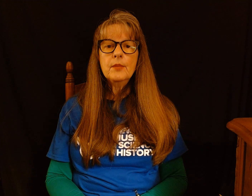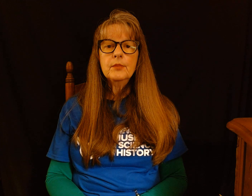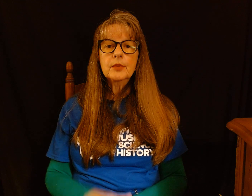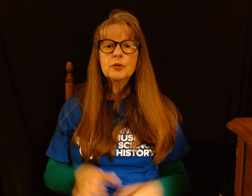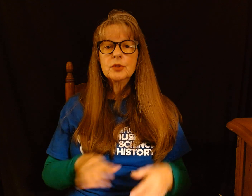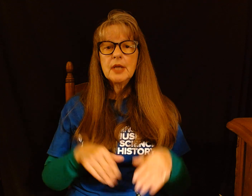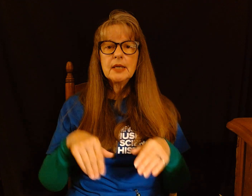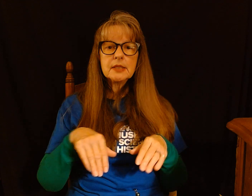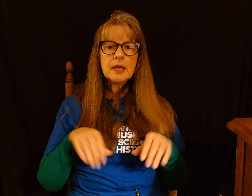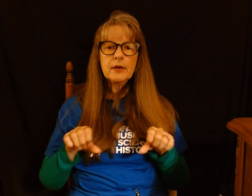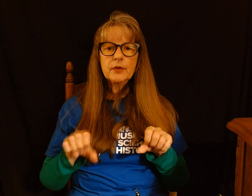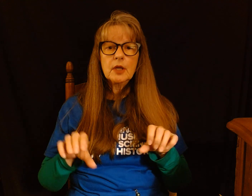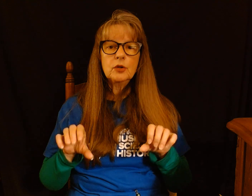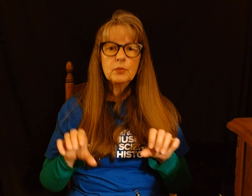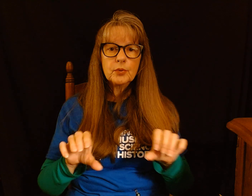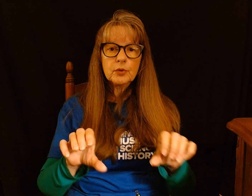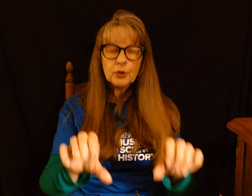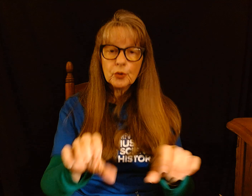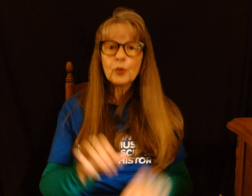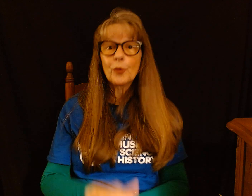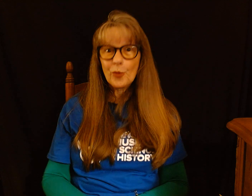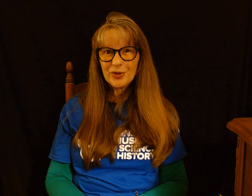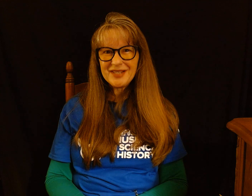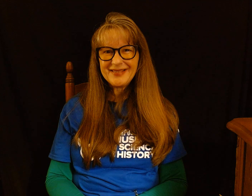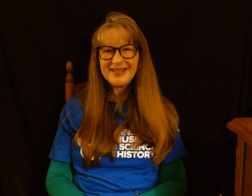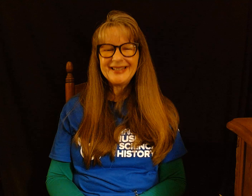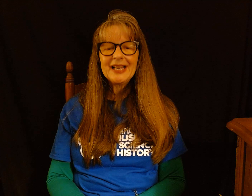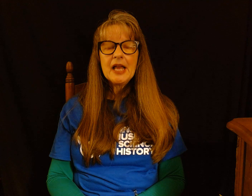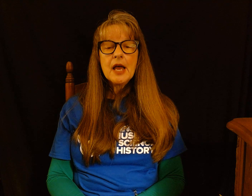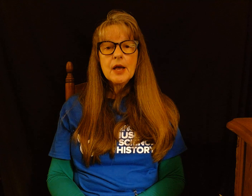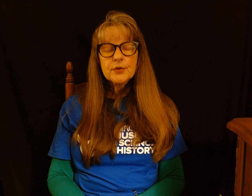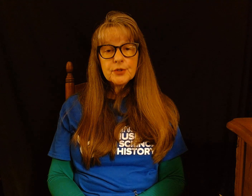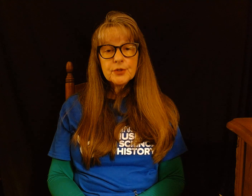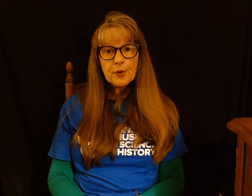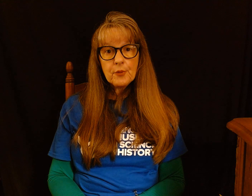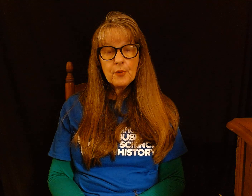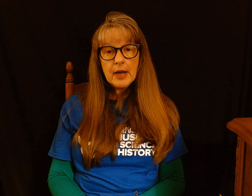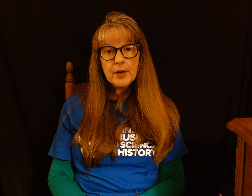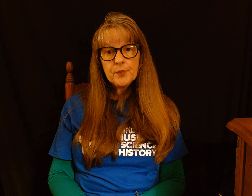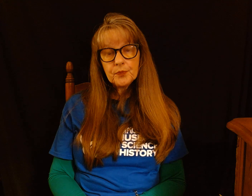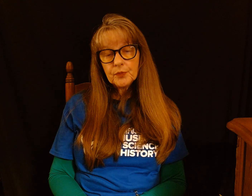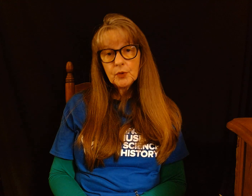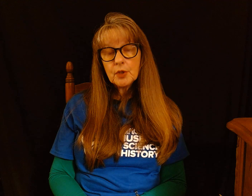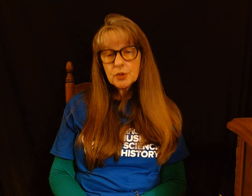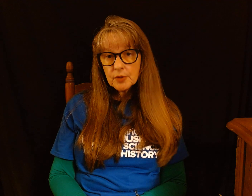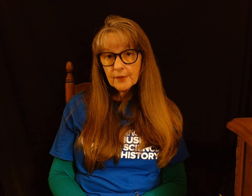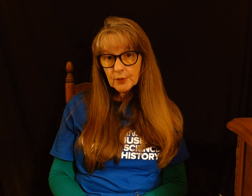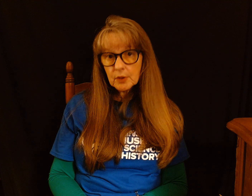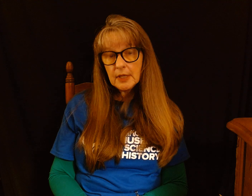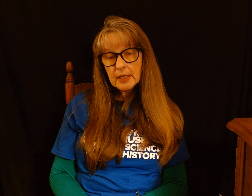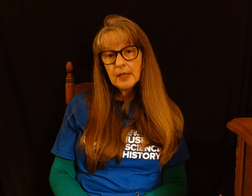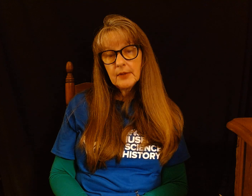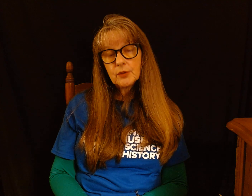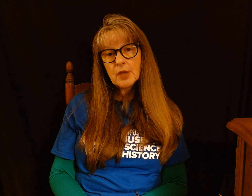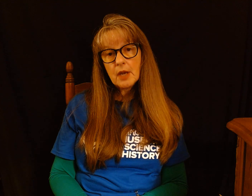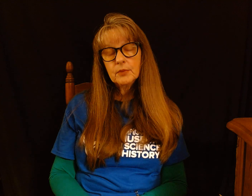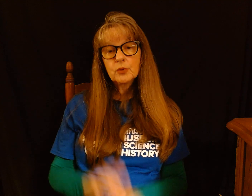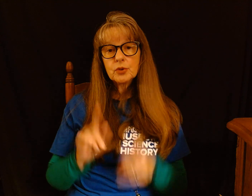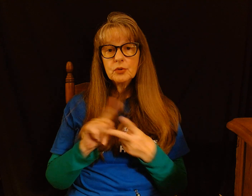Because you stand inside of it and you pull it. You're the horse, right? So you could do that for those two different